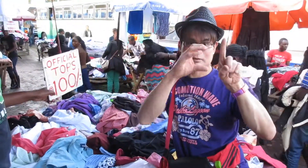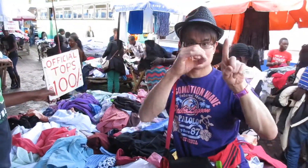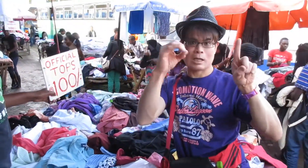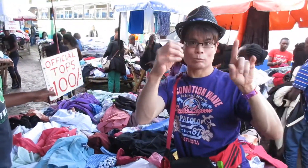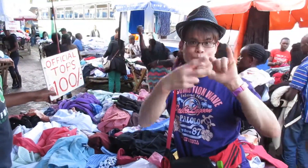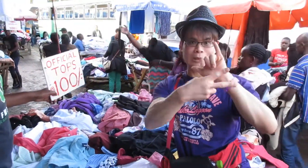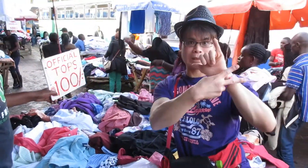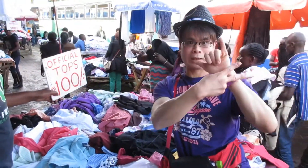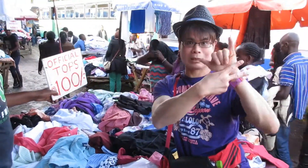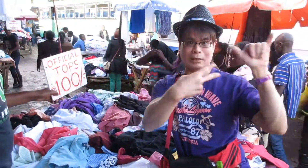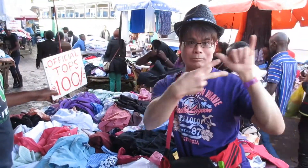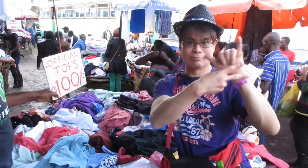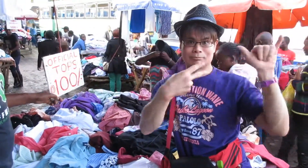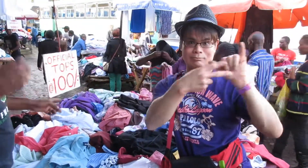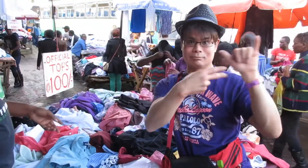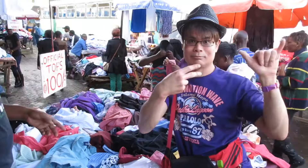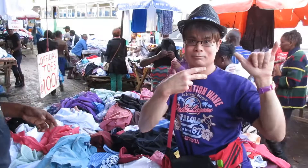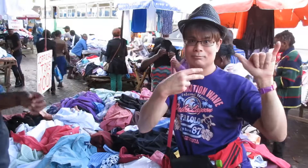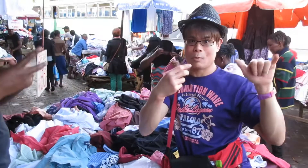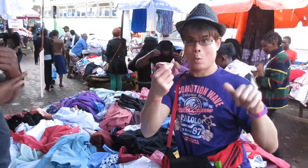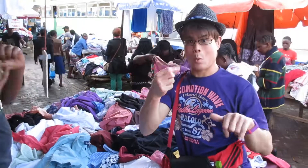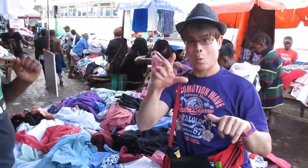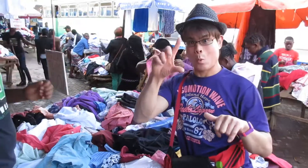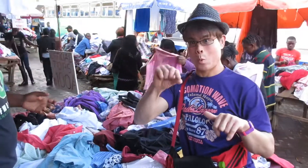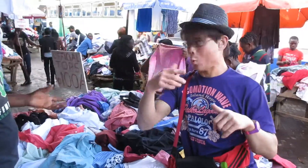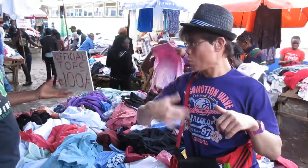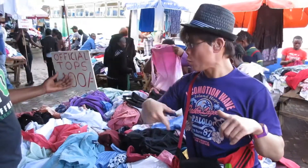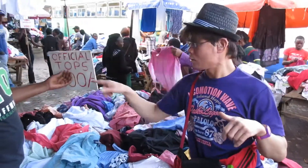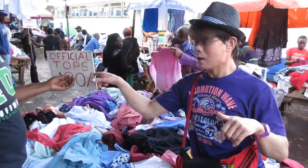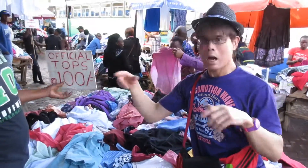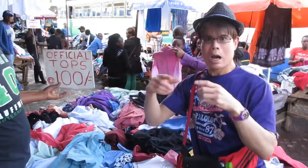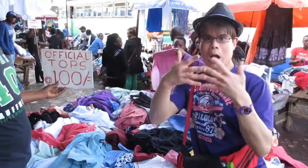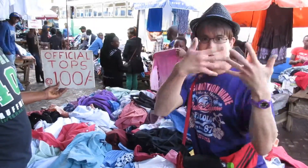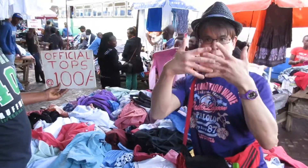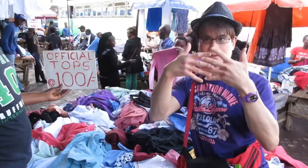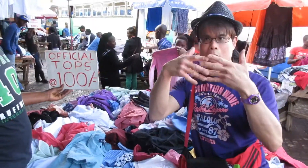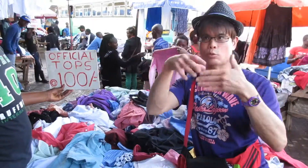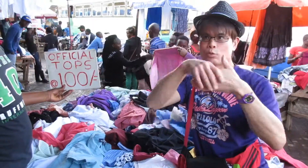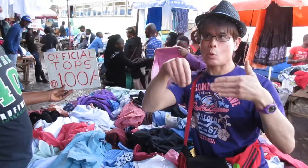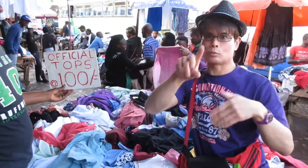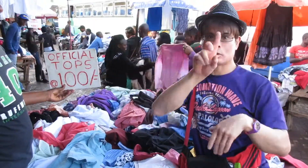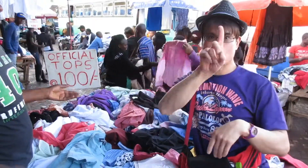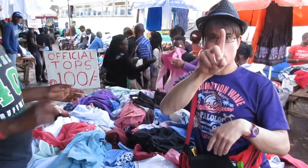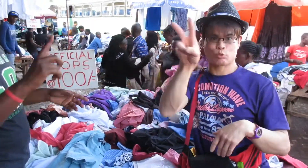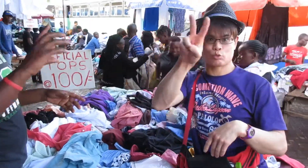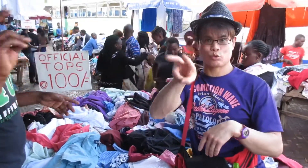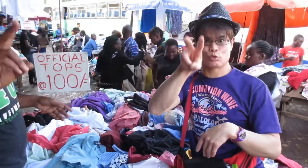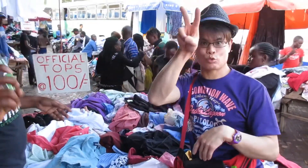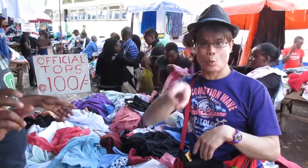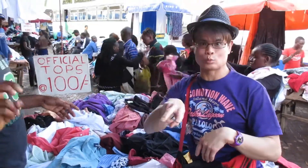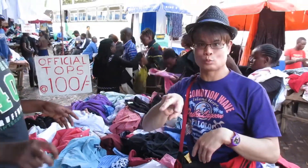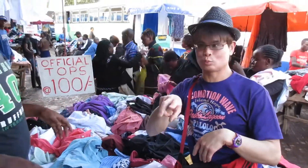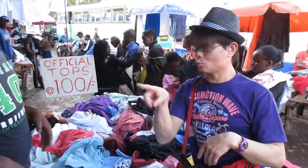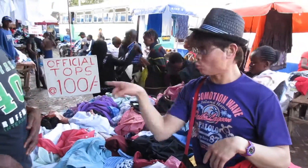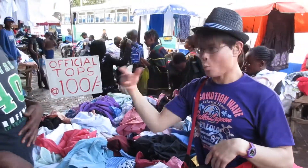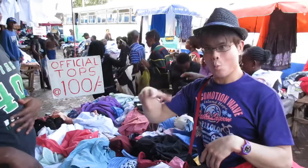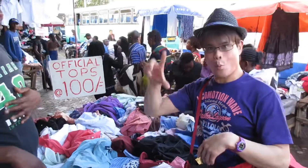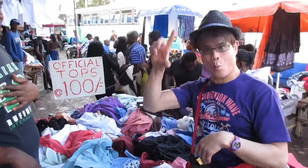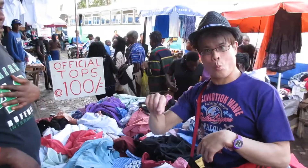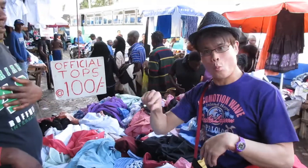It's a sample of what's to come, Jonathan, isn't it? Because as we go show on for animals, we're going to test all their abilities against the human